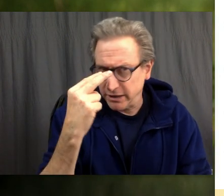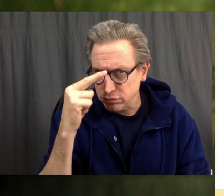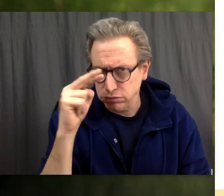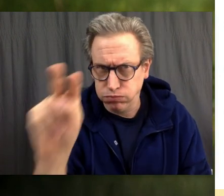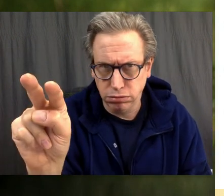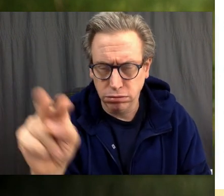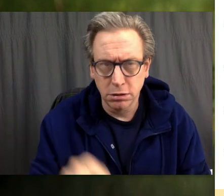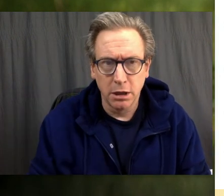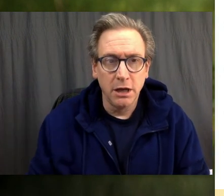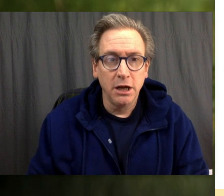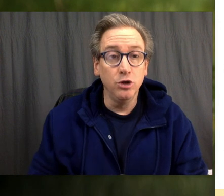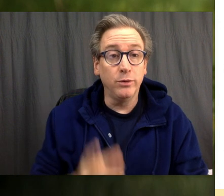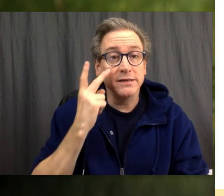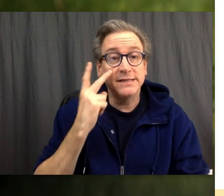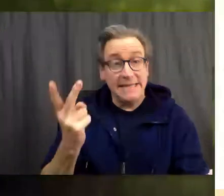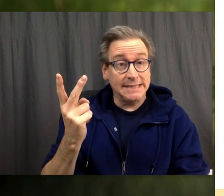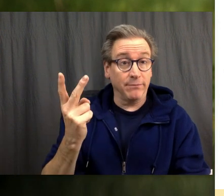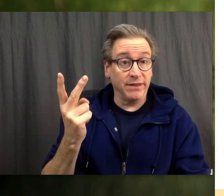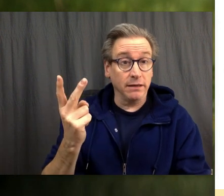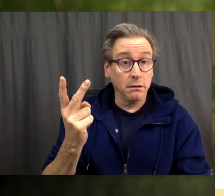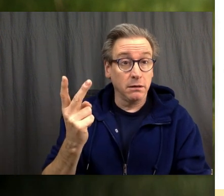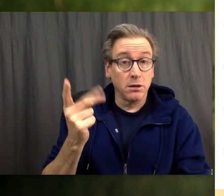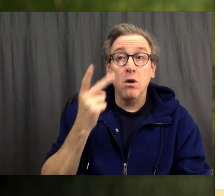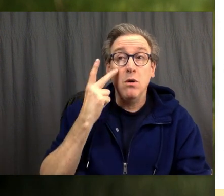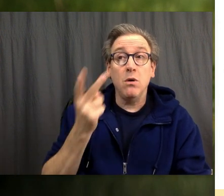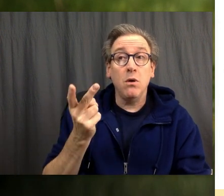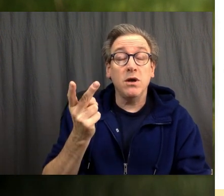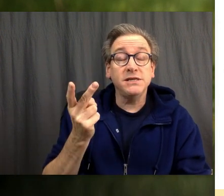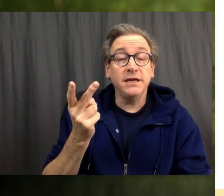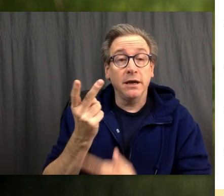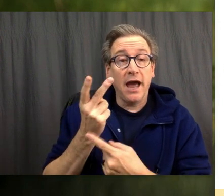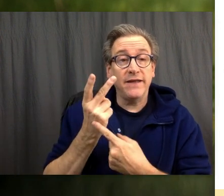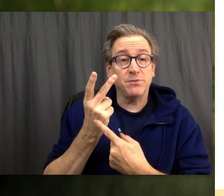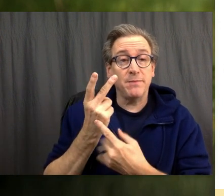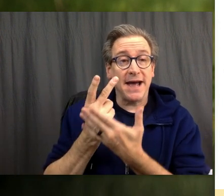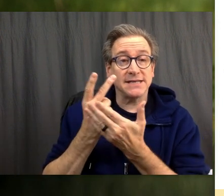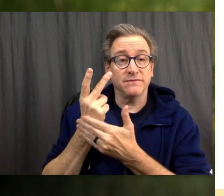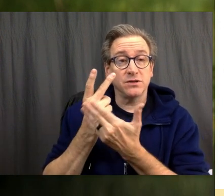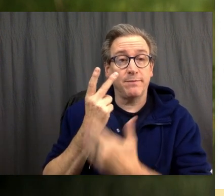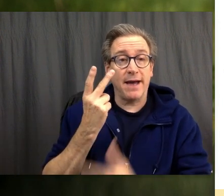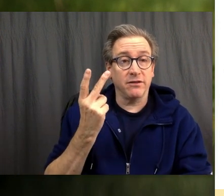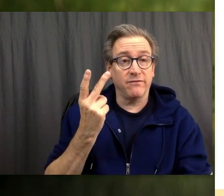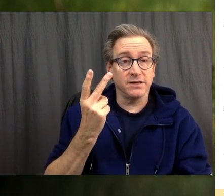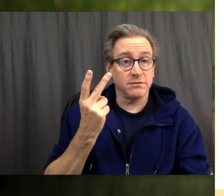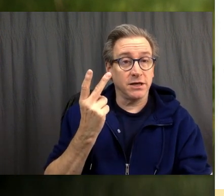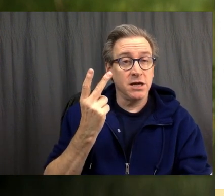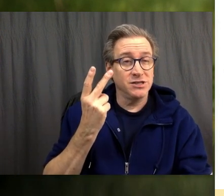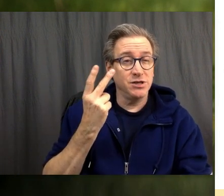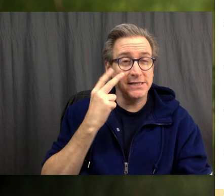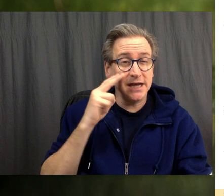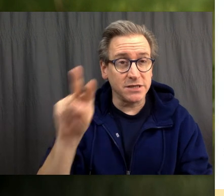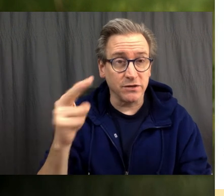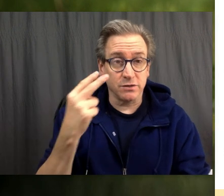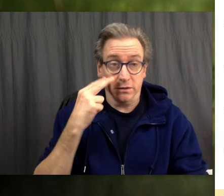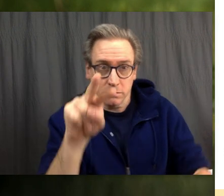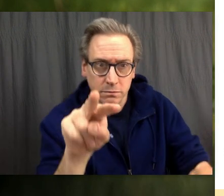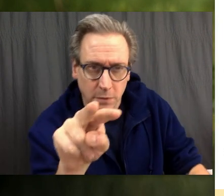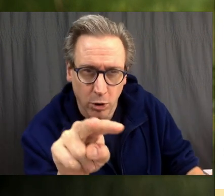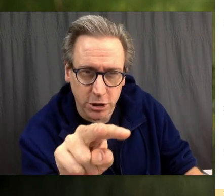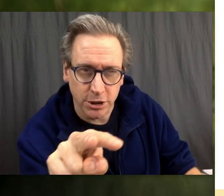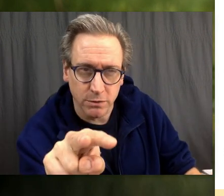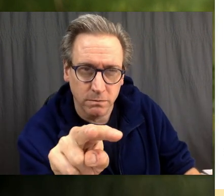right? You can see something. Oh, I see. And that's pretty passive. So the back of the fist, right? So you can see how there's a difference